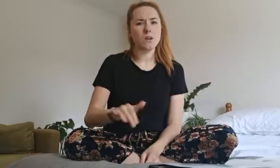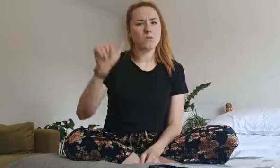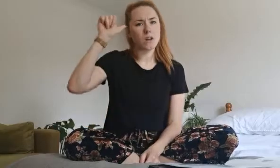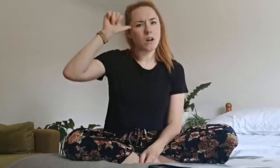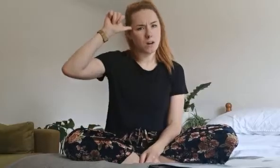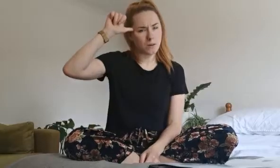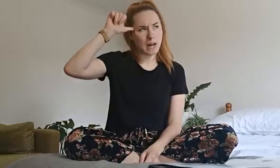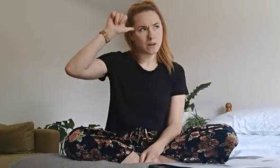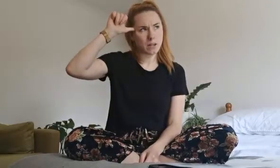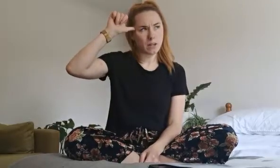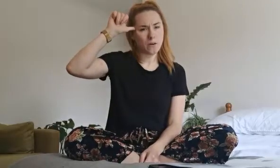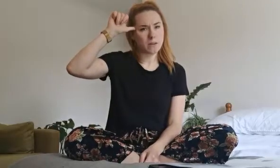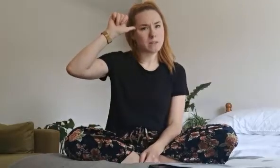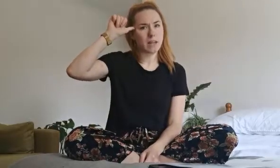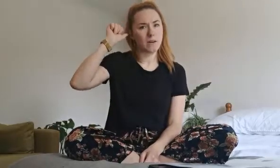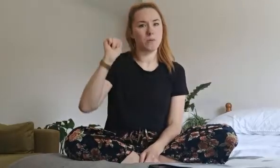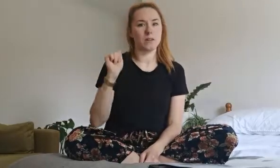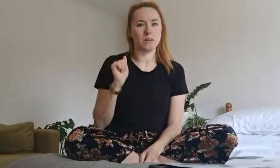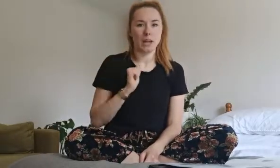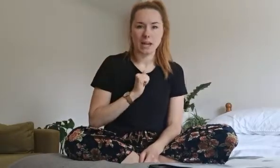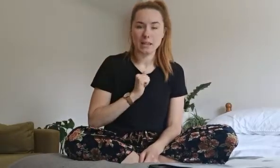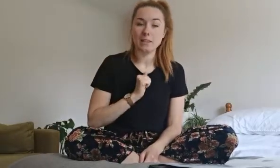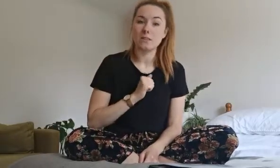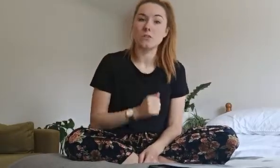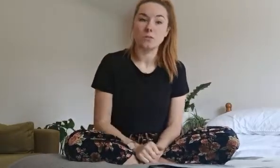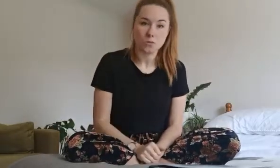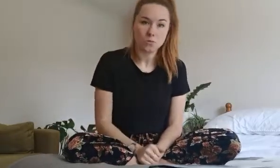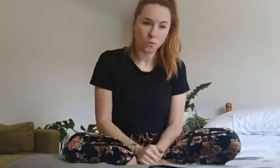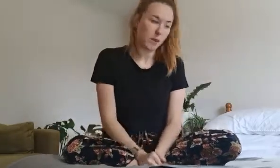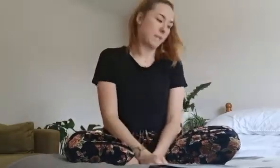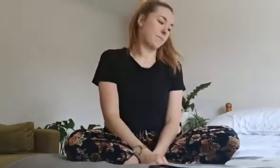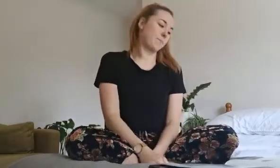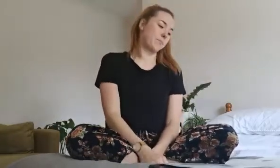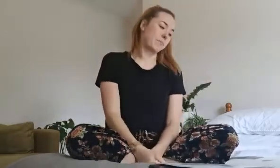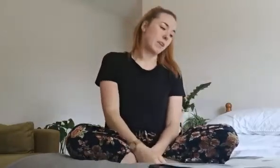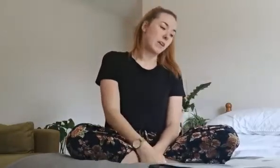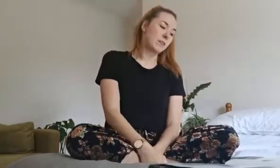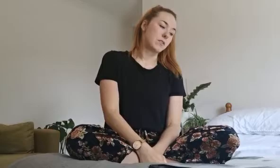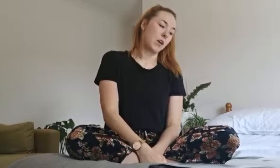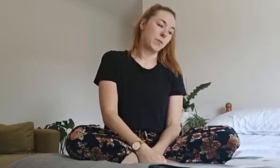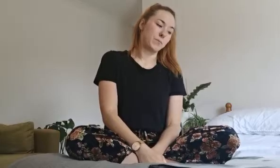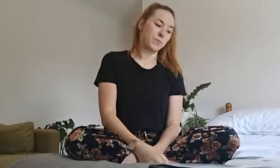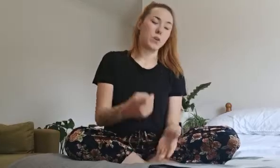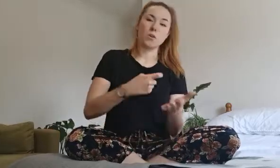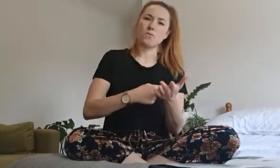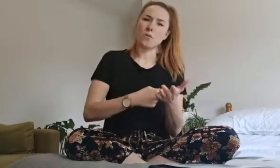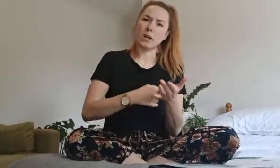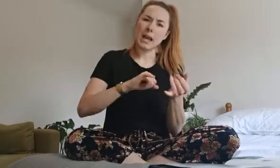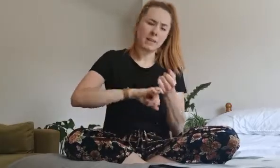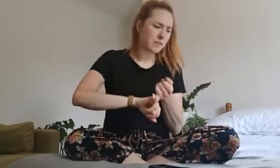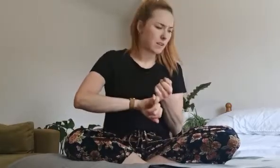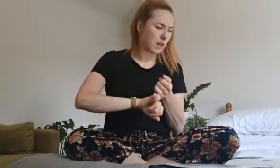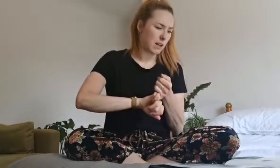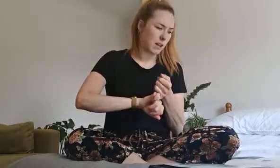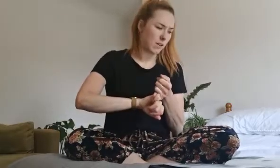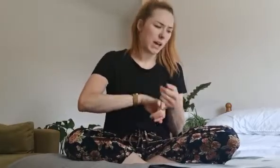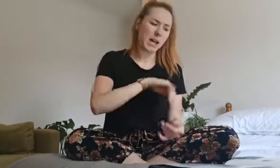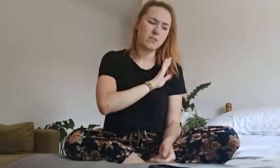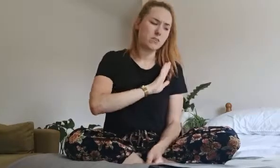don't know how they're going to get one, okay? And this is a true story. So, Roy and Silo had